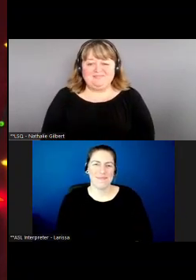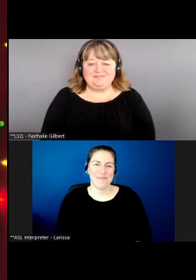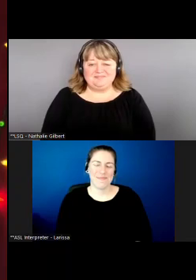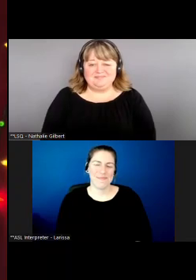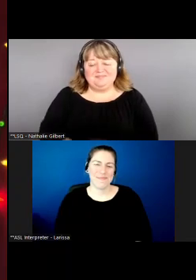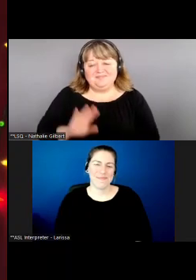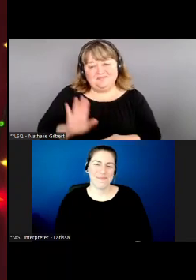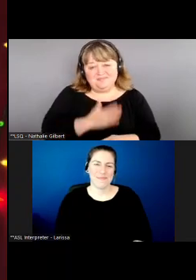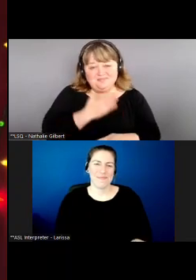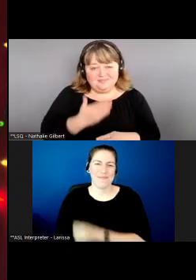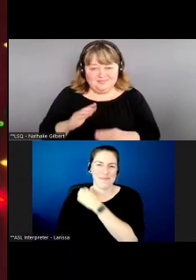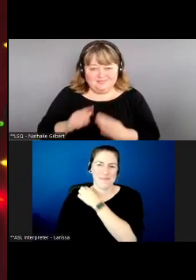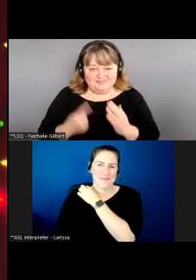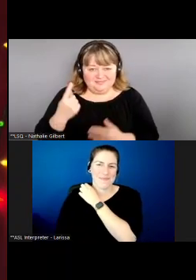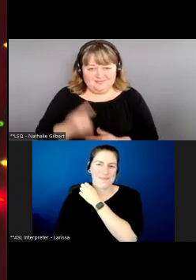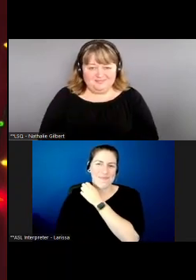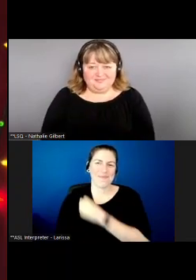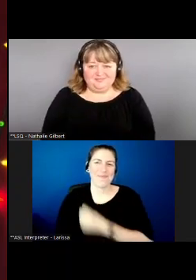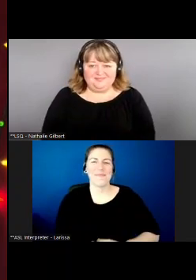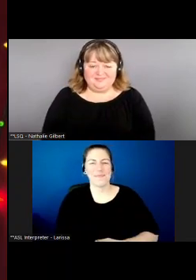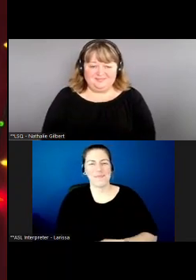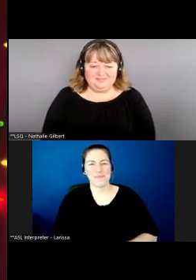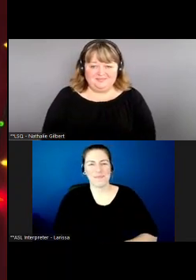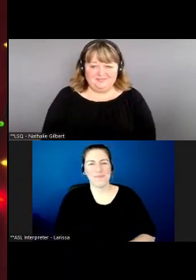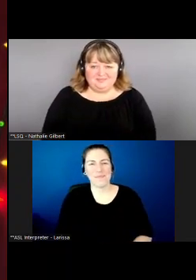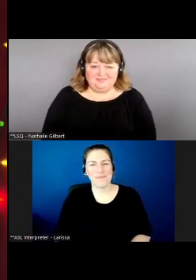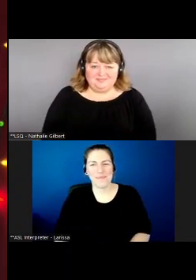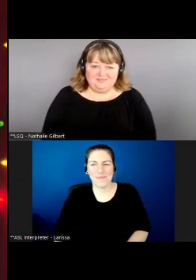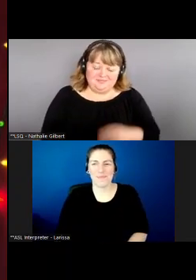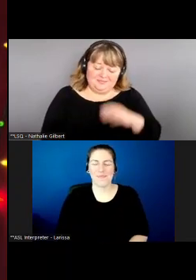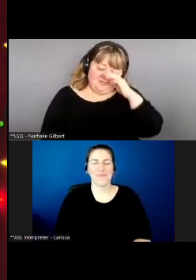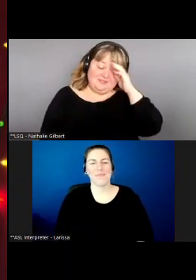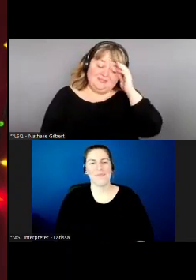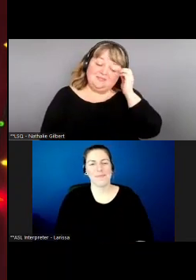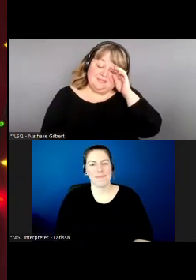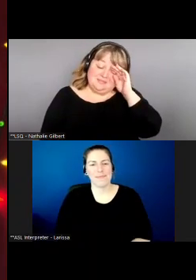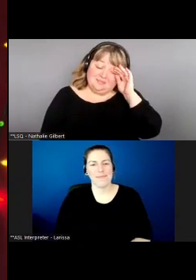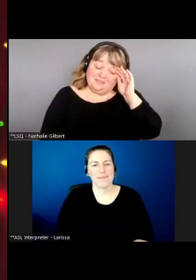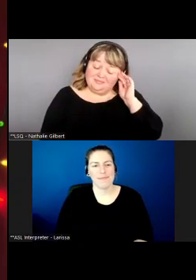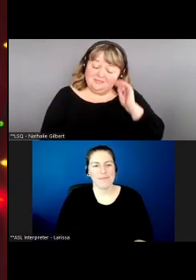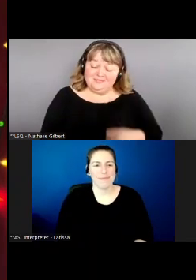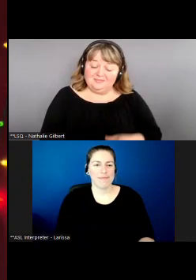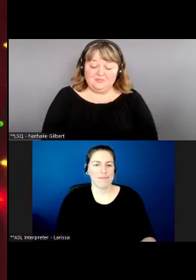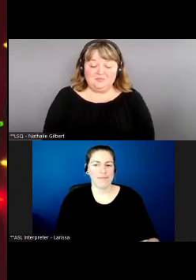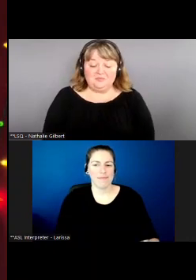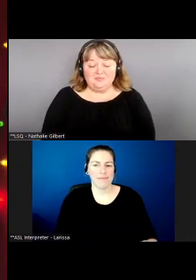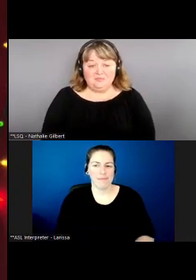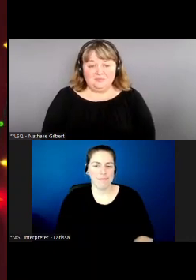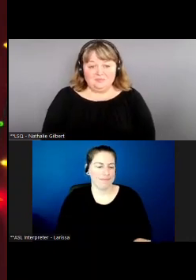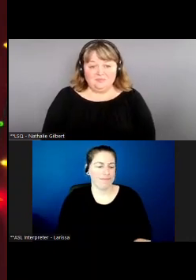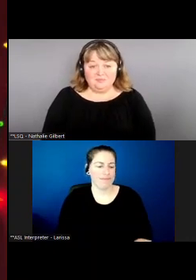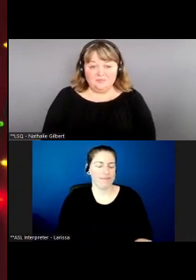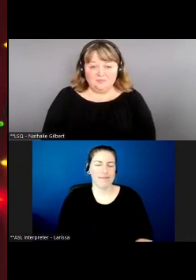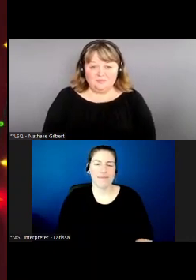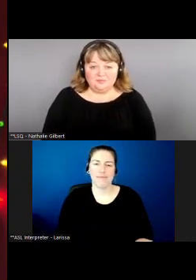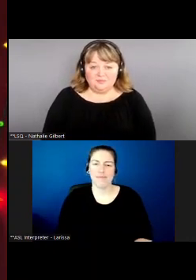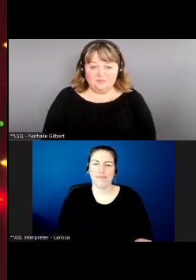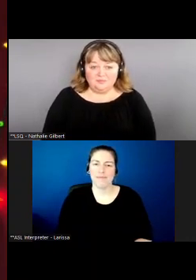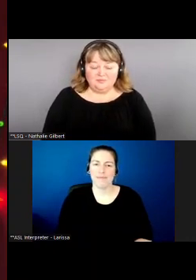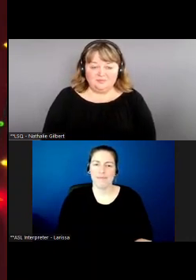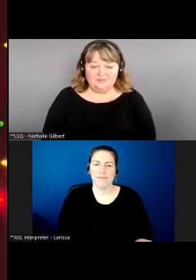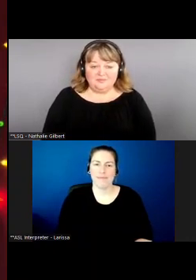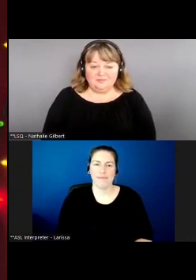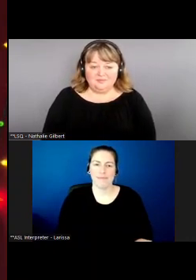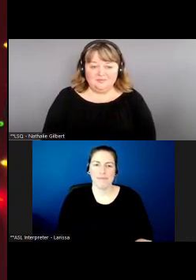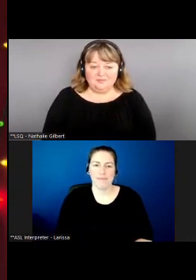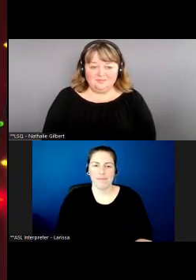Here come the bad guys. Here come the bad guys.